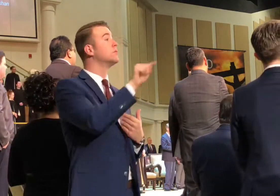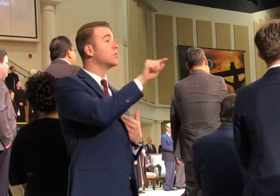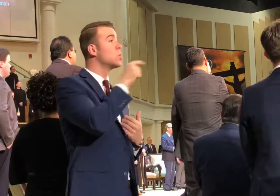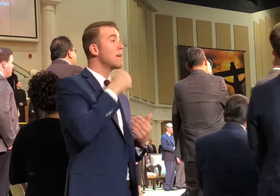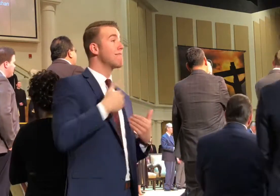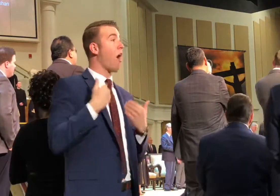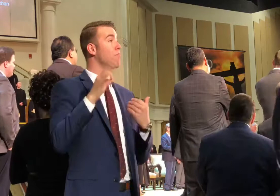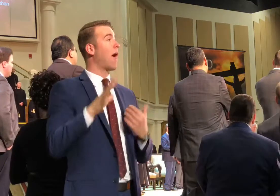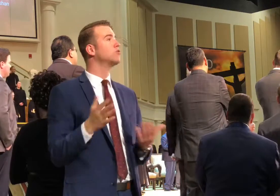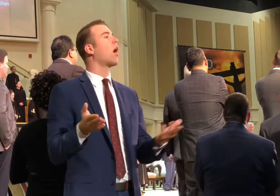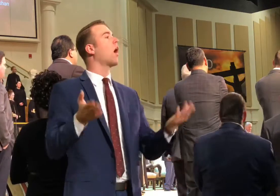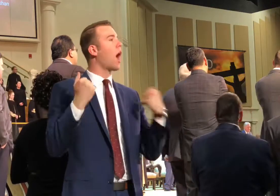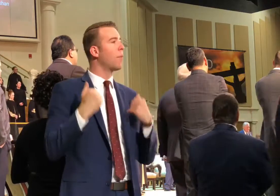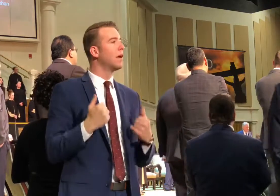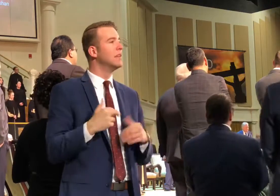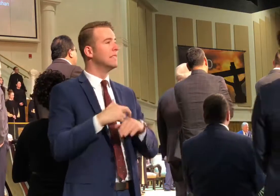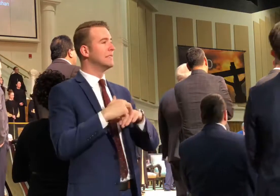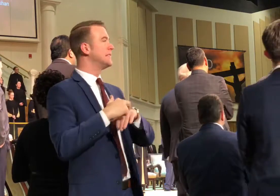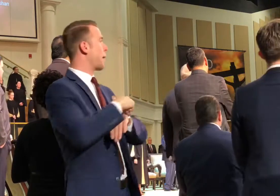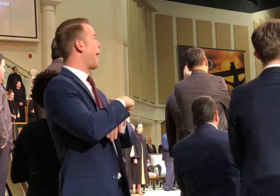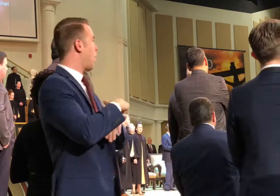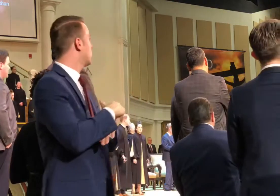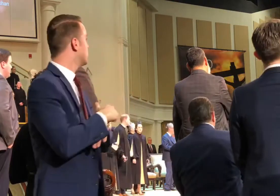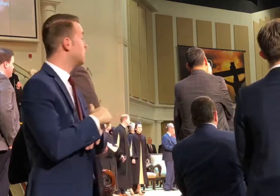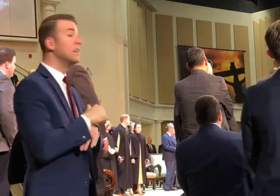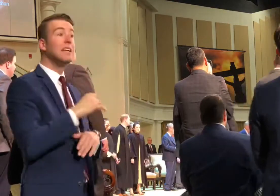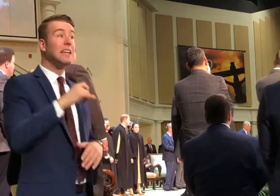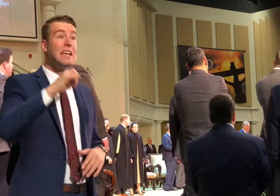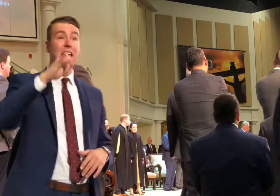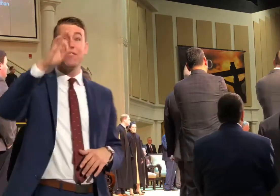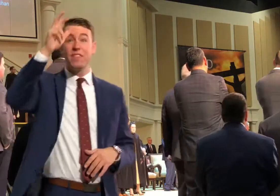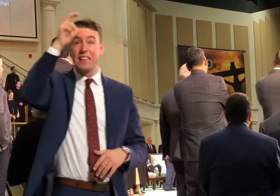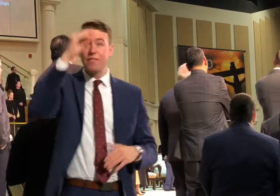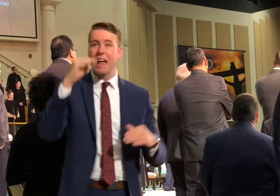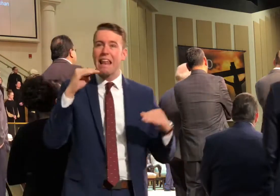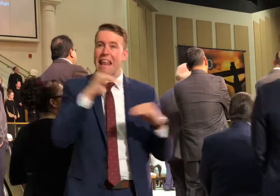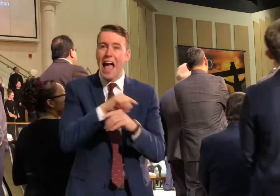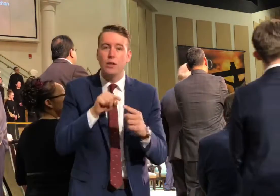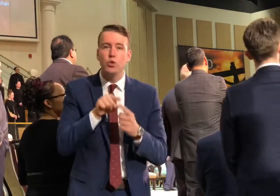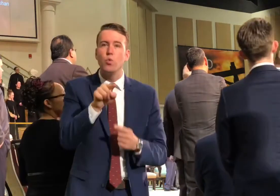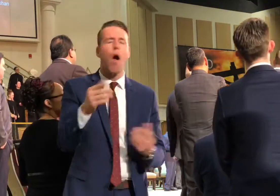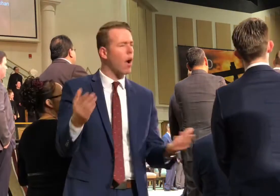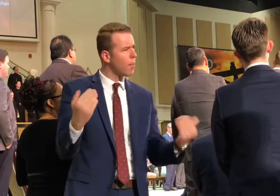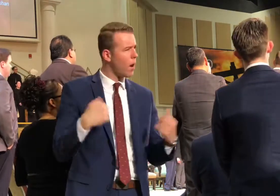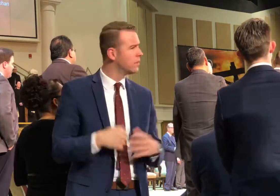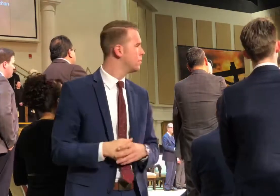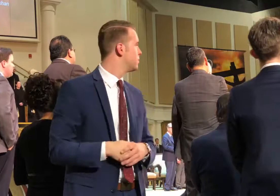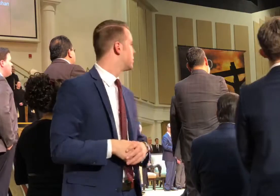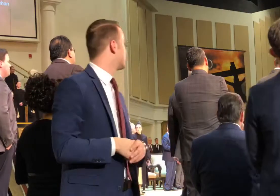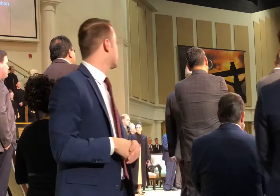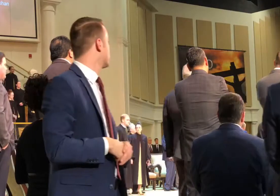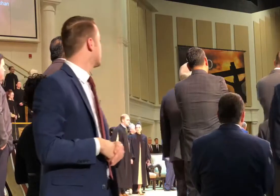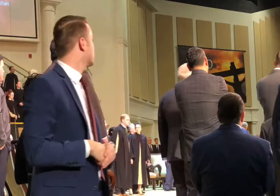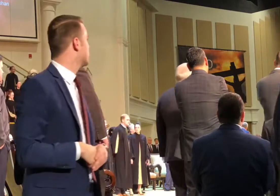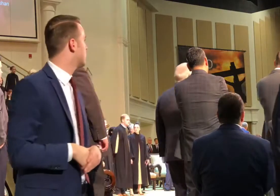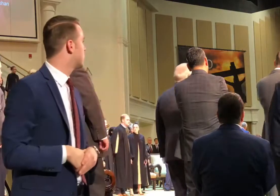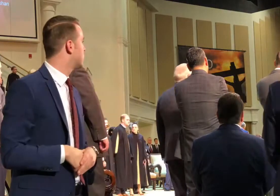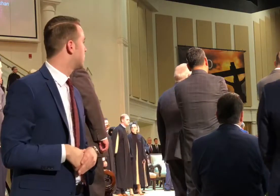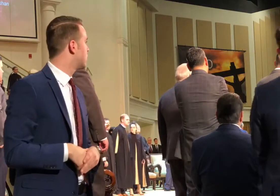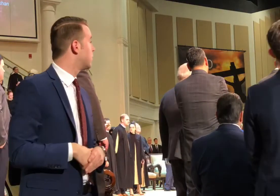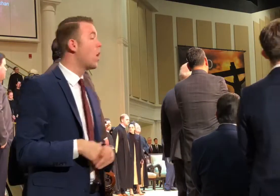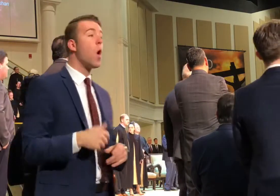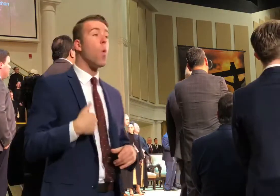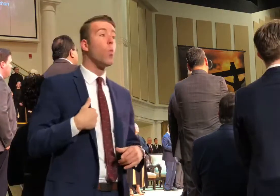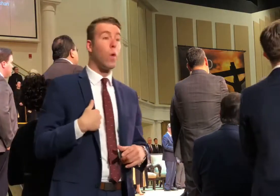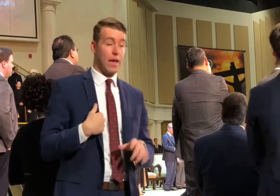on. I want you to step out from where you are. If the devil's lied to you, come on up next to me, guys. Come right up next to me. Amen. We're